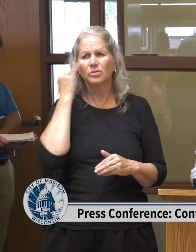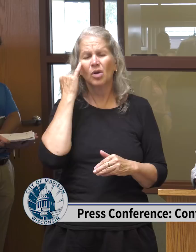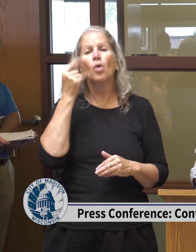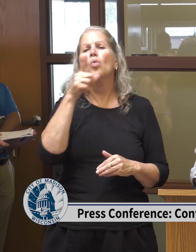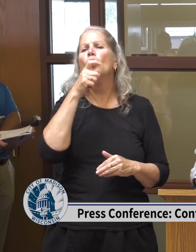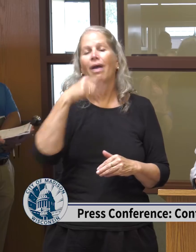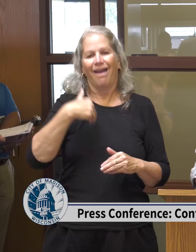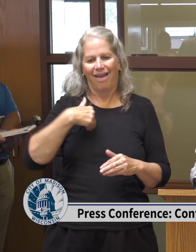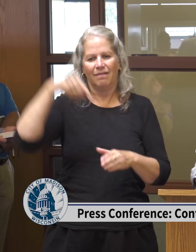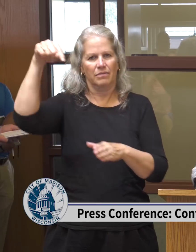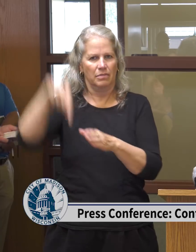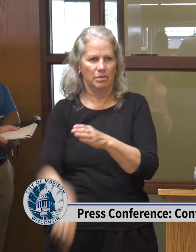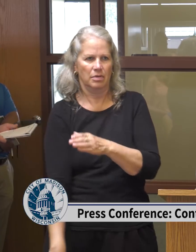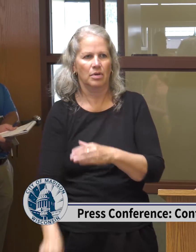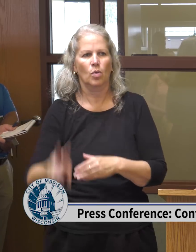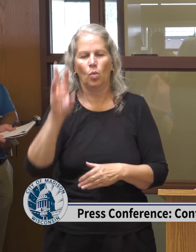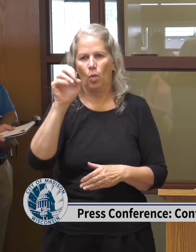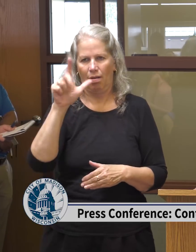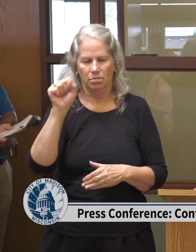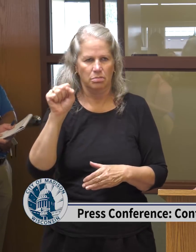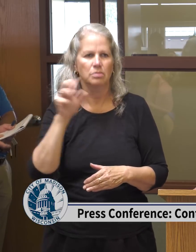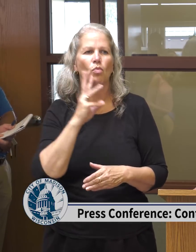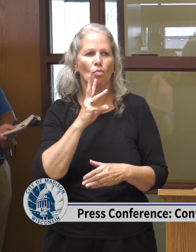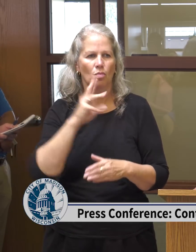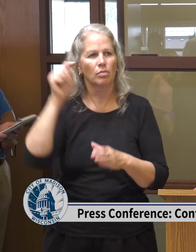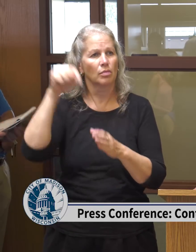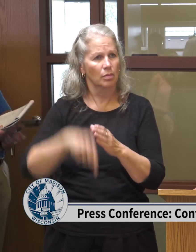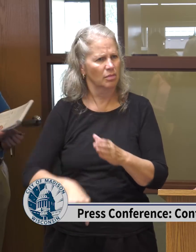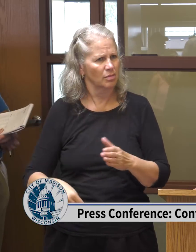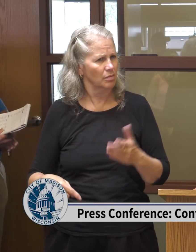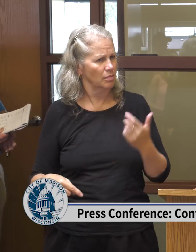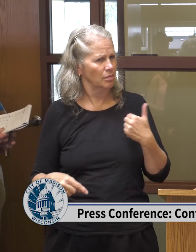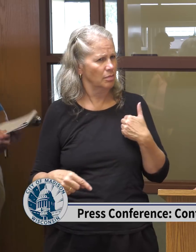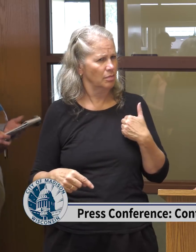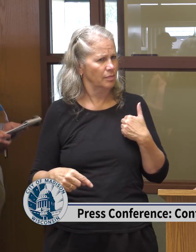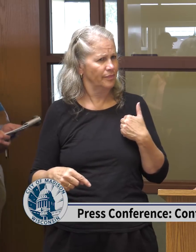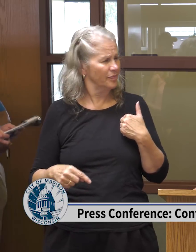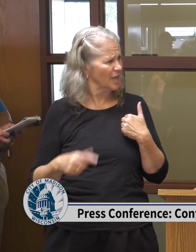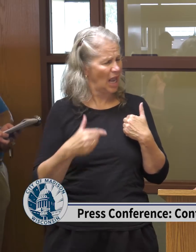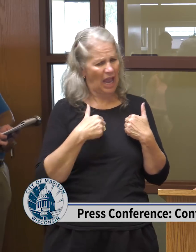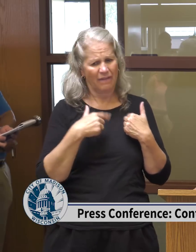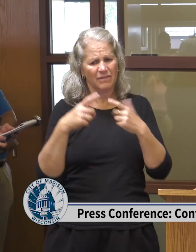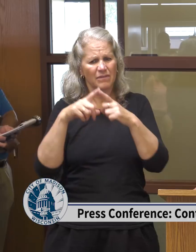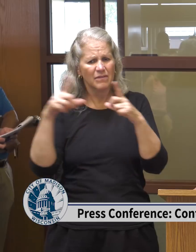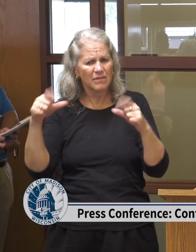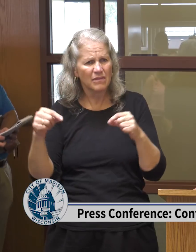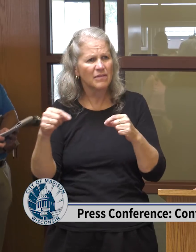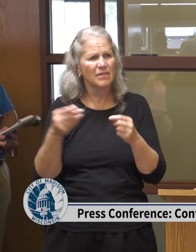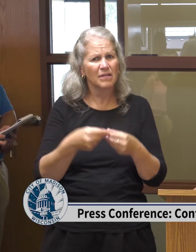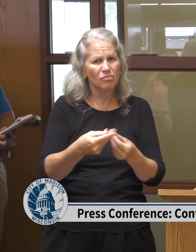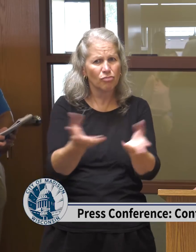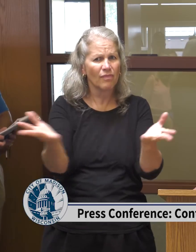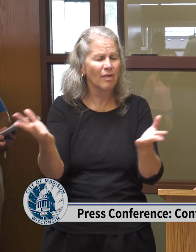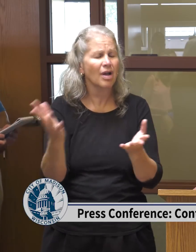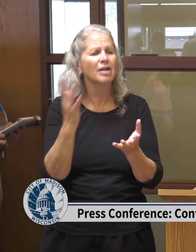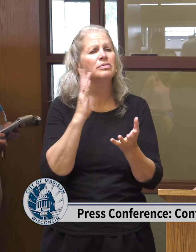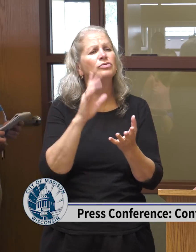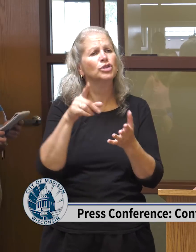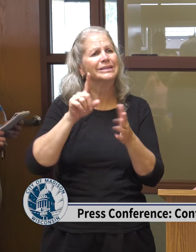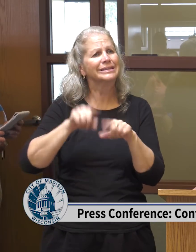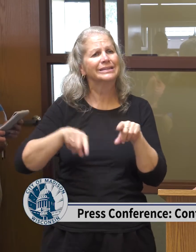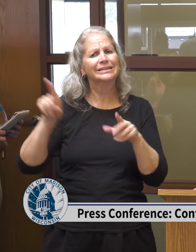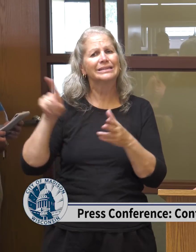about that? I don't think we've got any more individual wells in the city of Madison. And